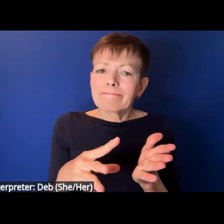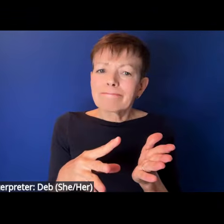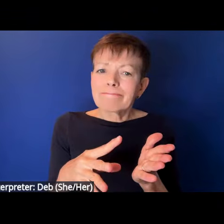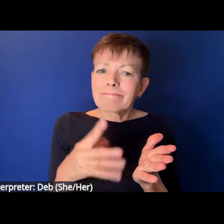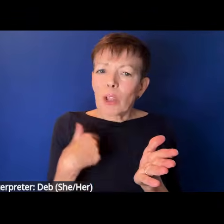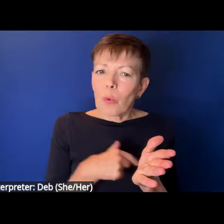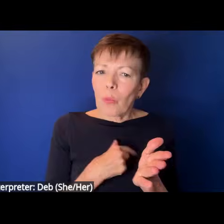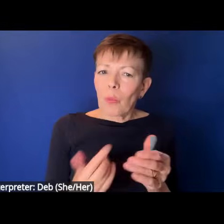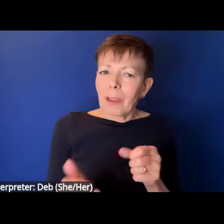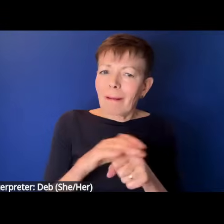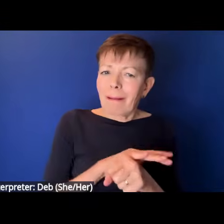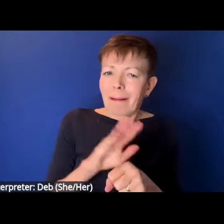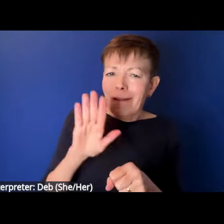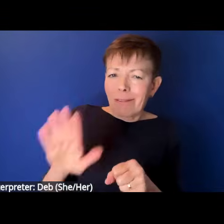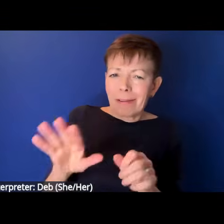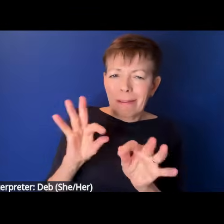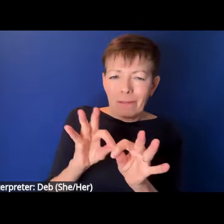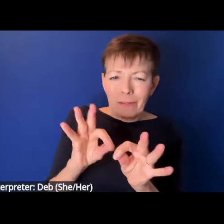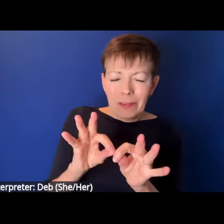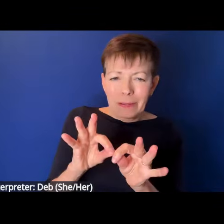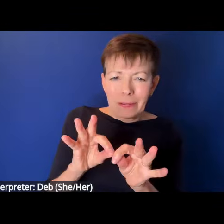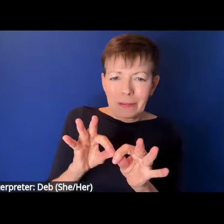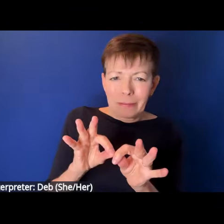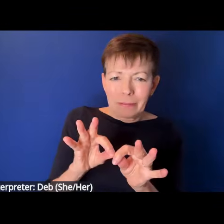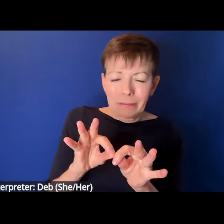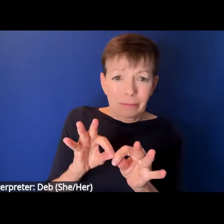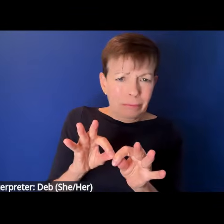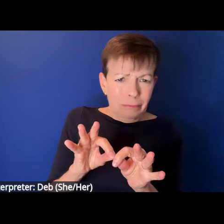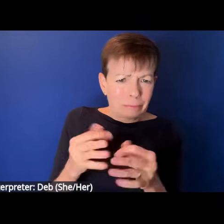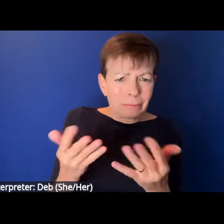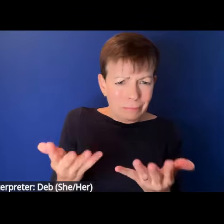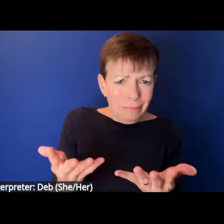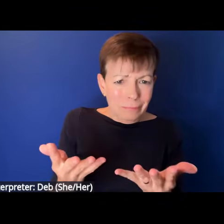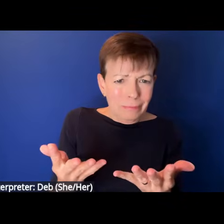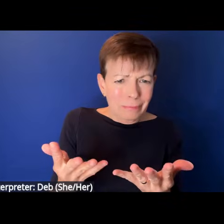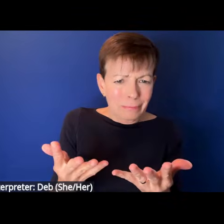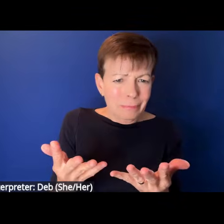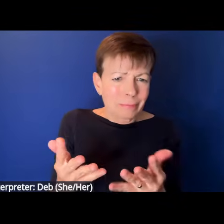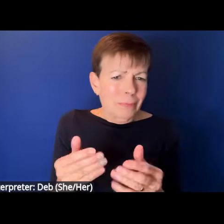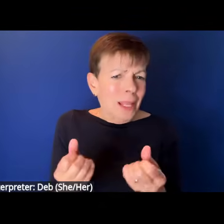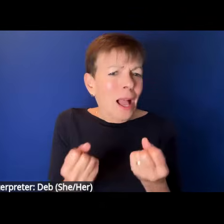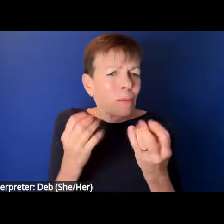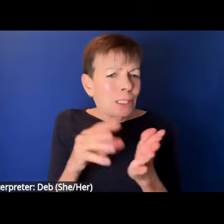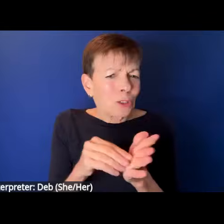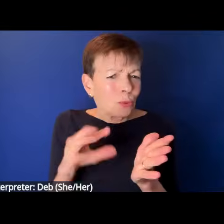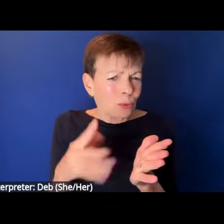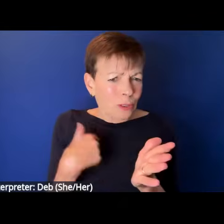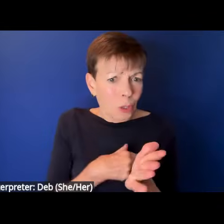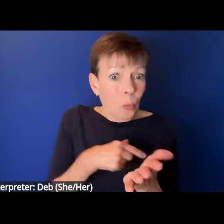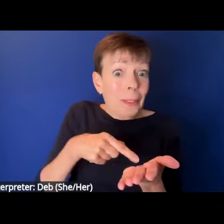bursaries. So because, yeah, in that way.